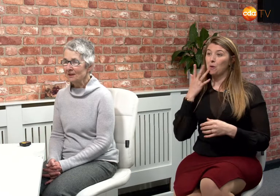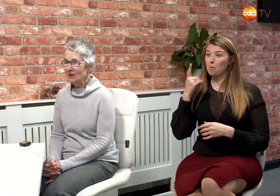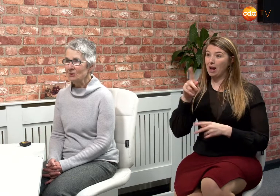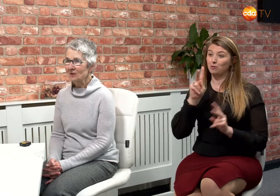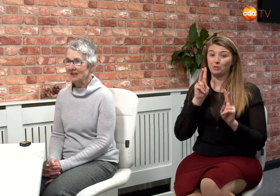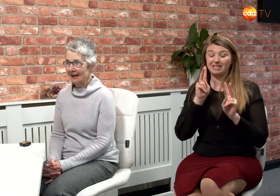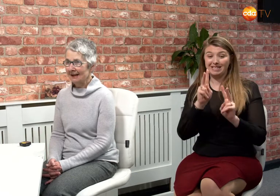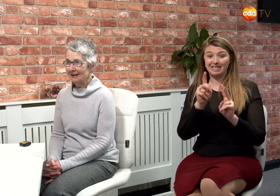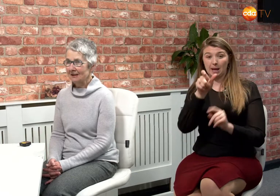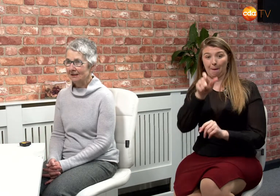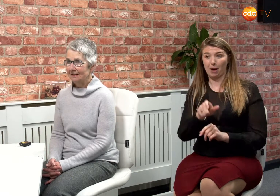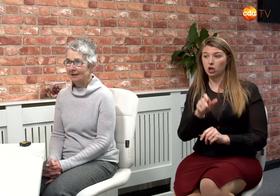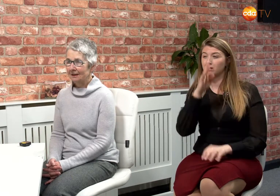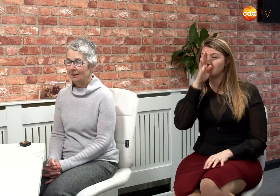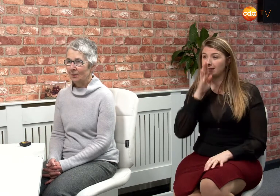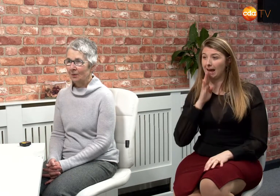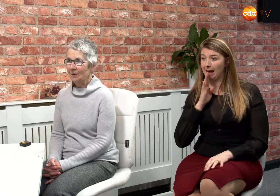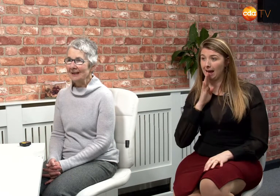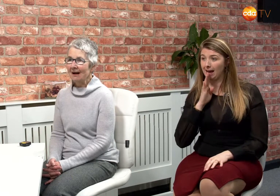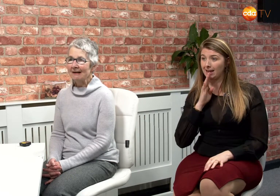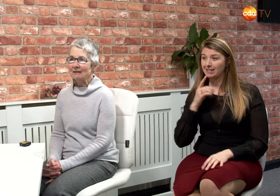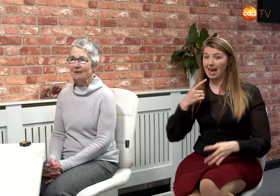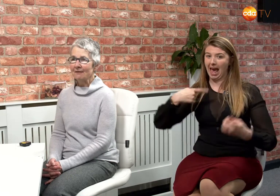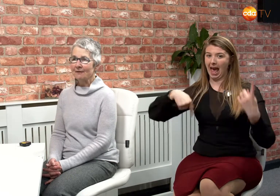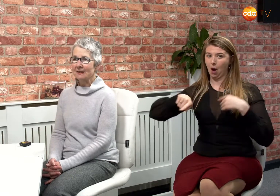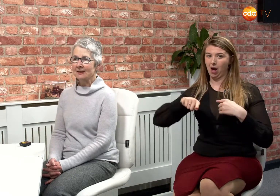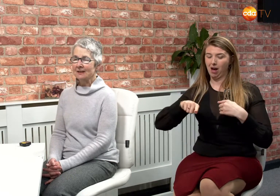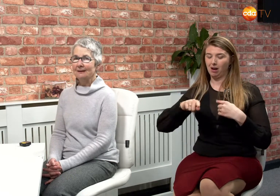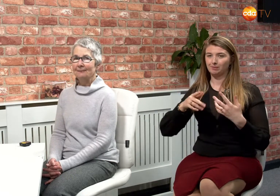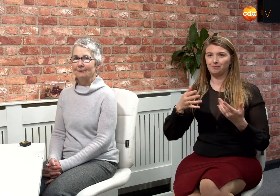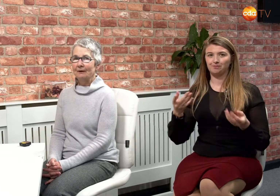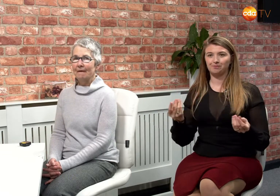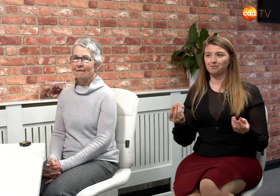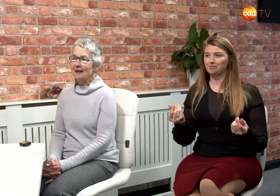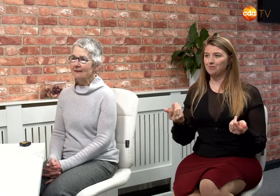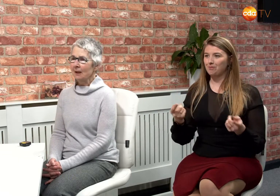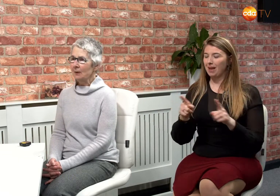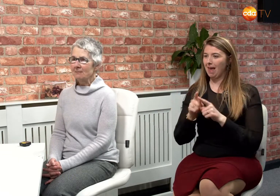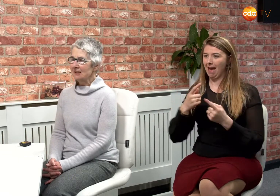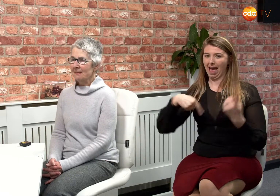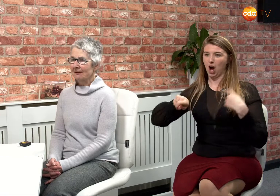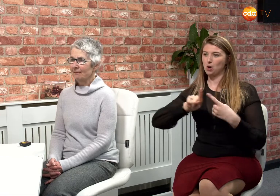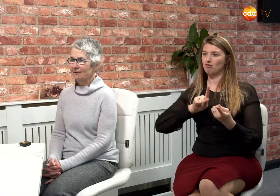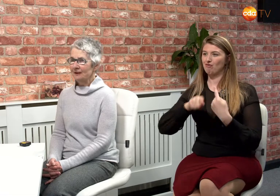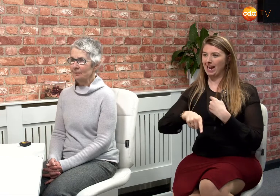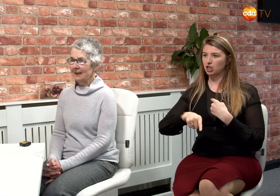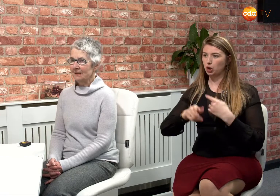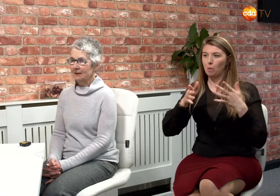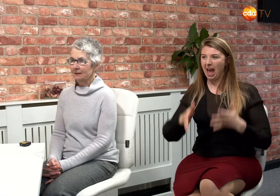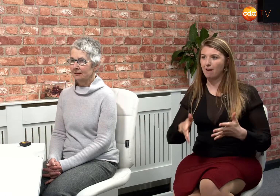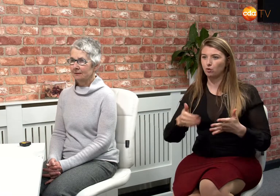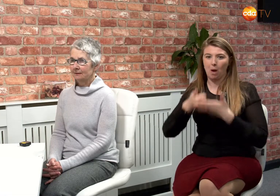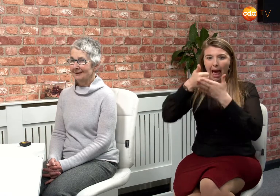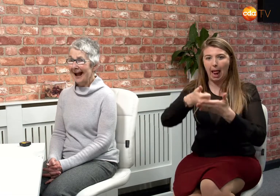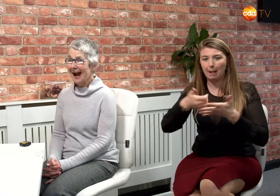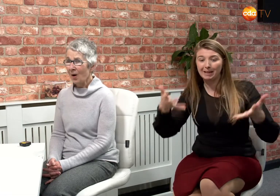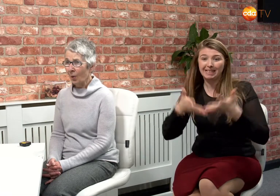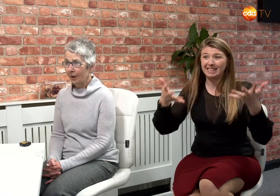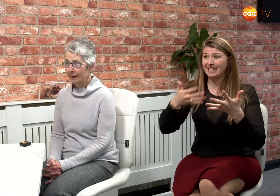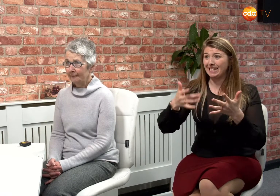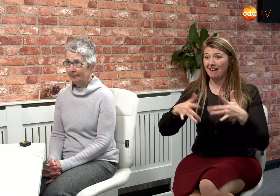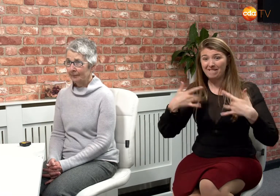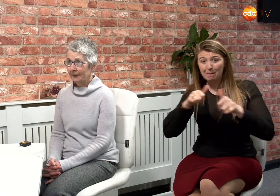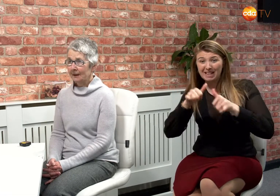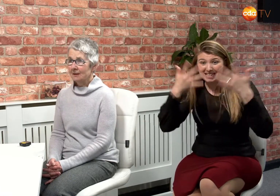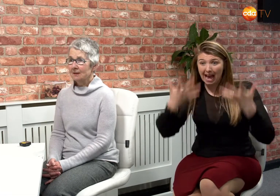see somebody who's sad, we kind of have this feeling that we must make them feel better